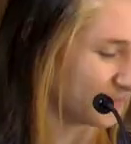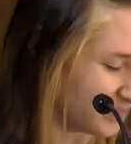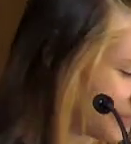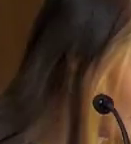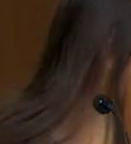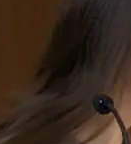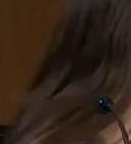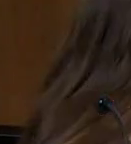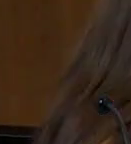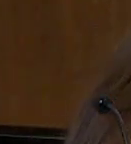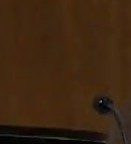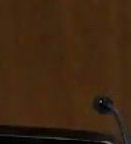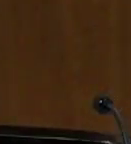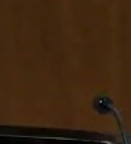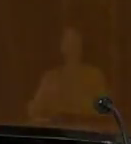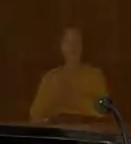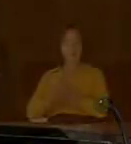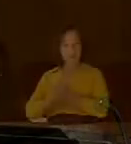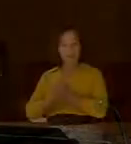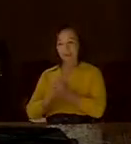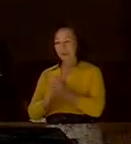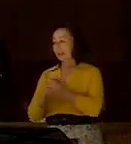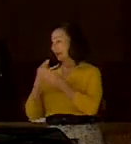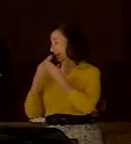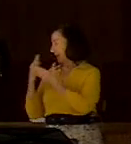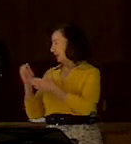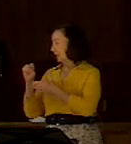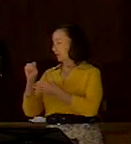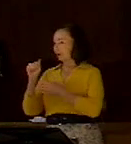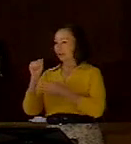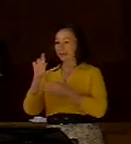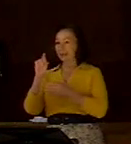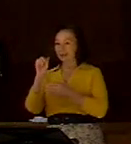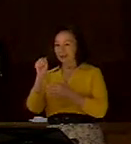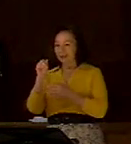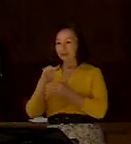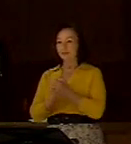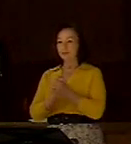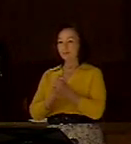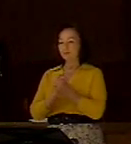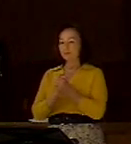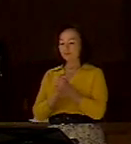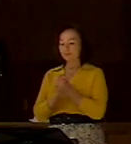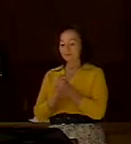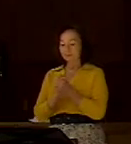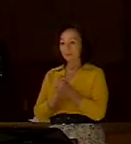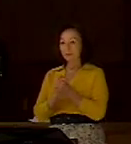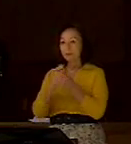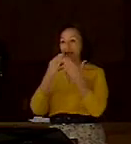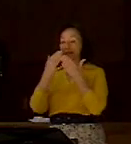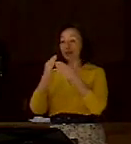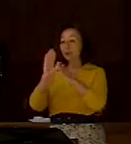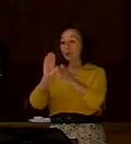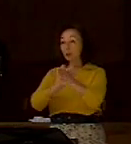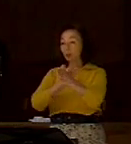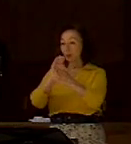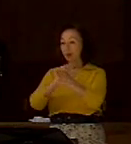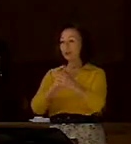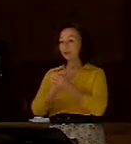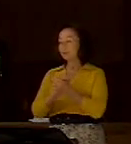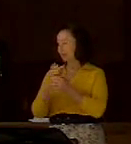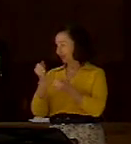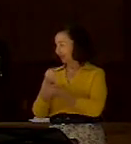seated in the house of the Lord. Thank you so much, Sarah. Appreciate that. Thank you. Thank you to the choir. Love